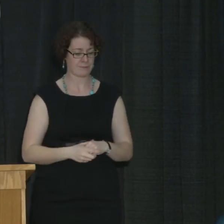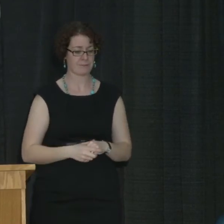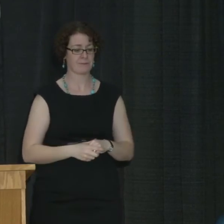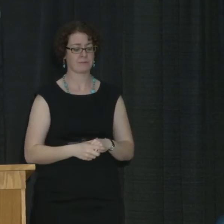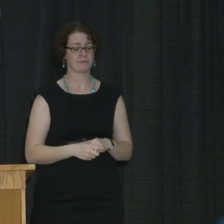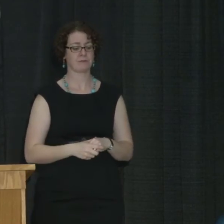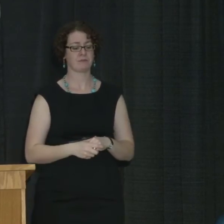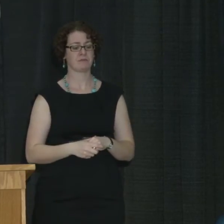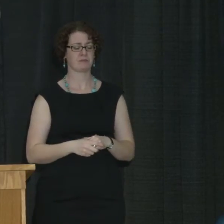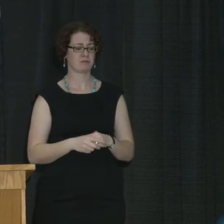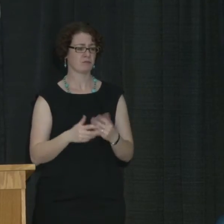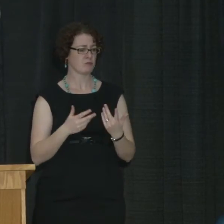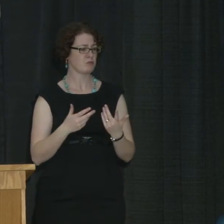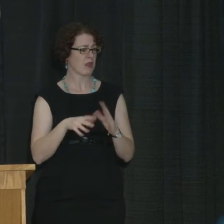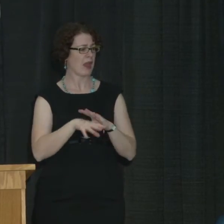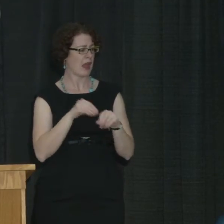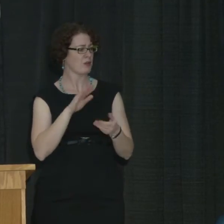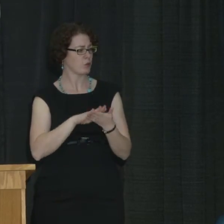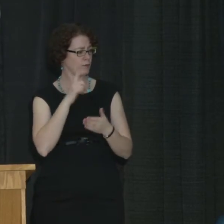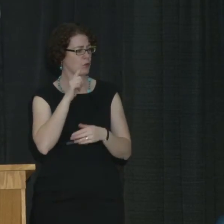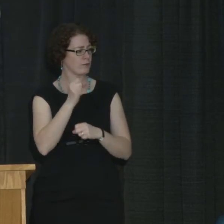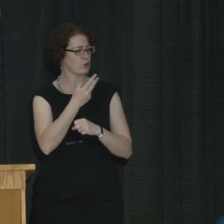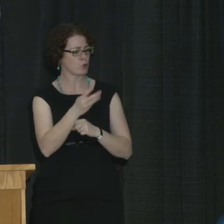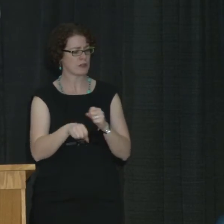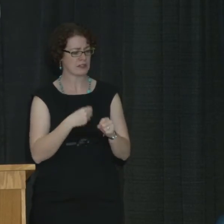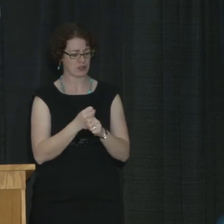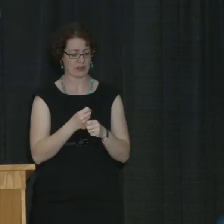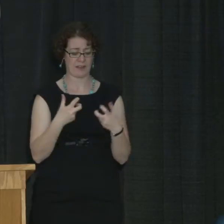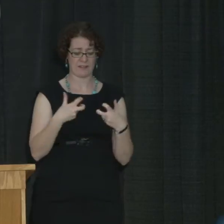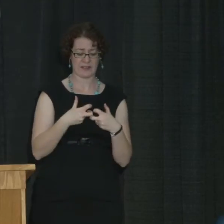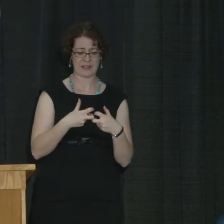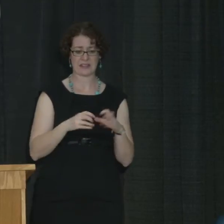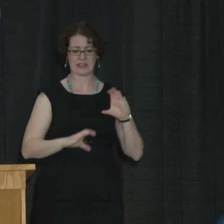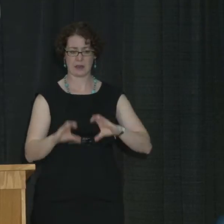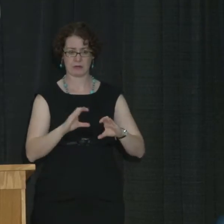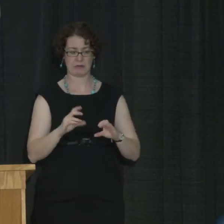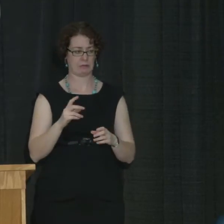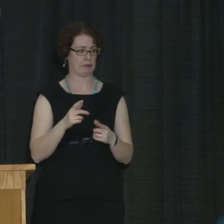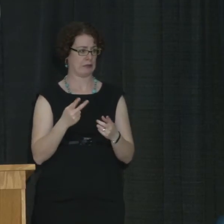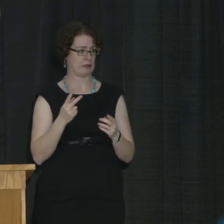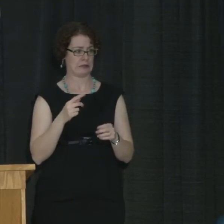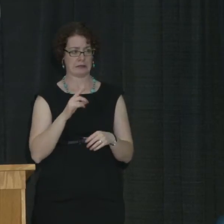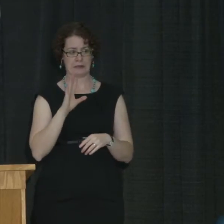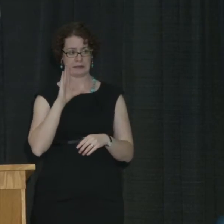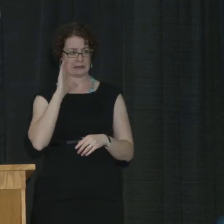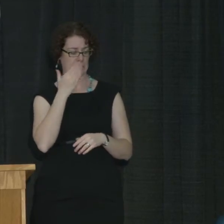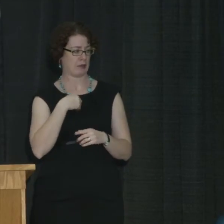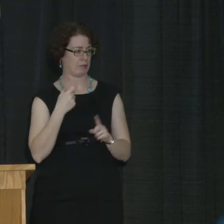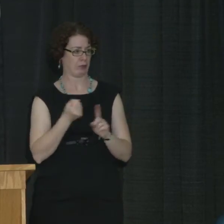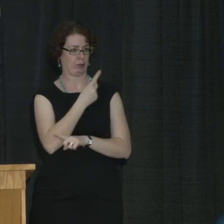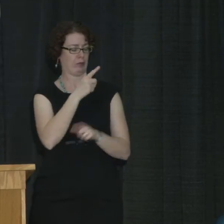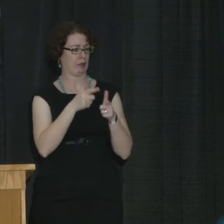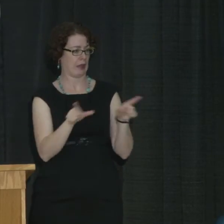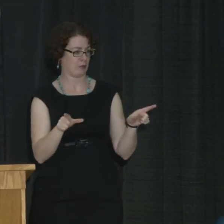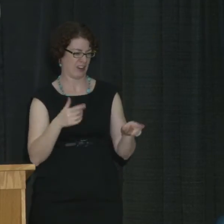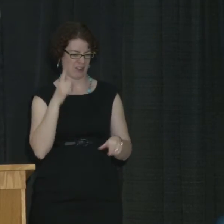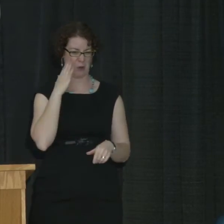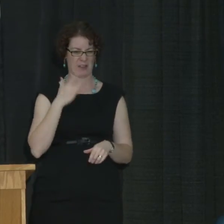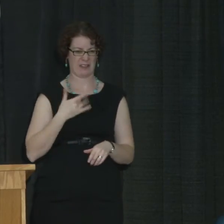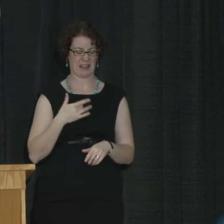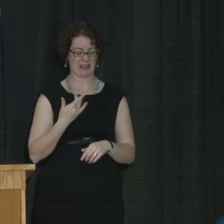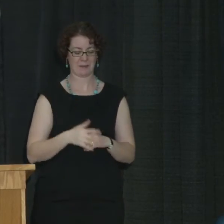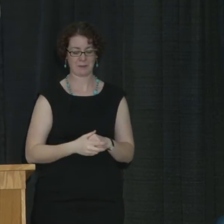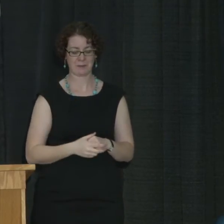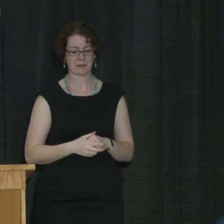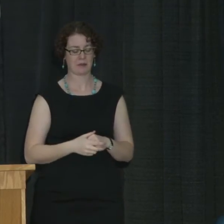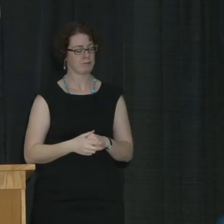She'd been out of school for a few years, and physics and chemistry seemed like languages from another planet. I know I feel that way. Still,